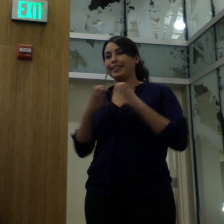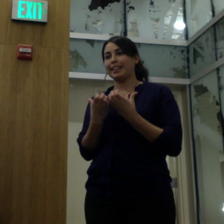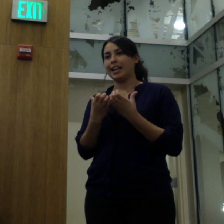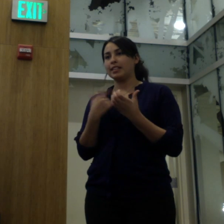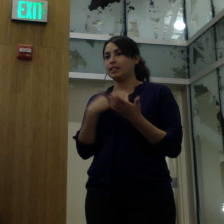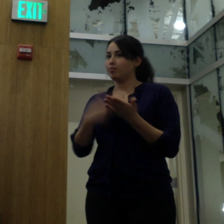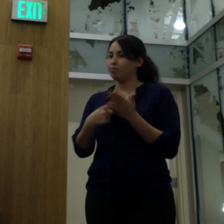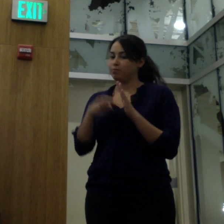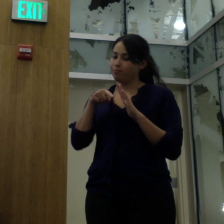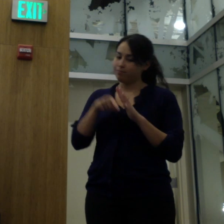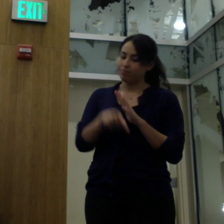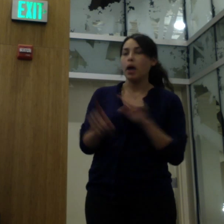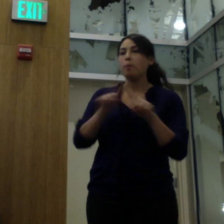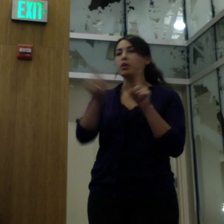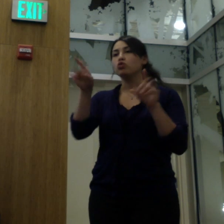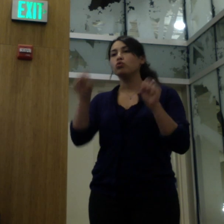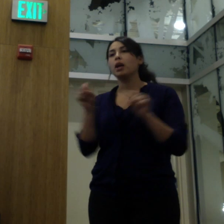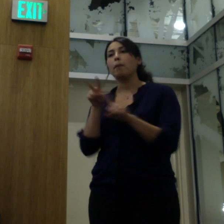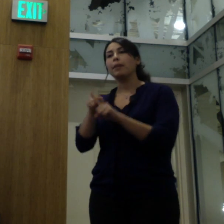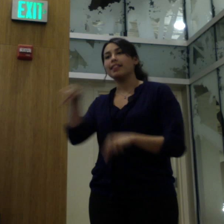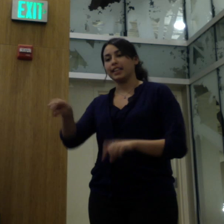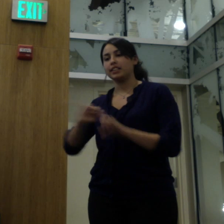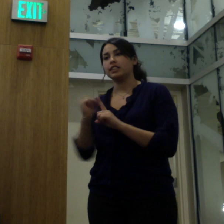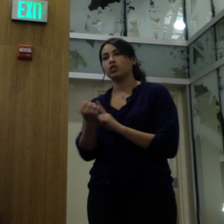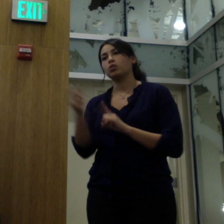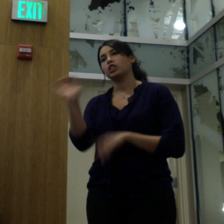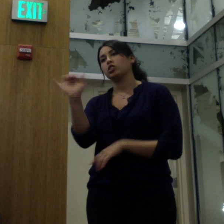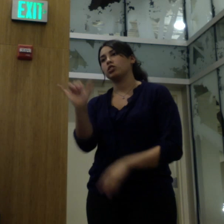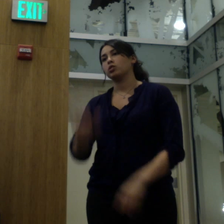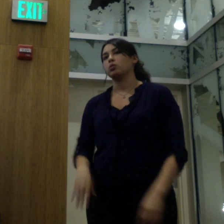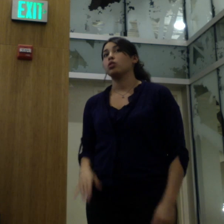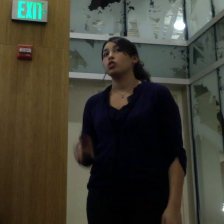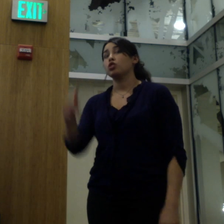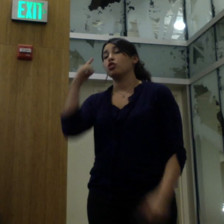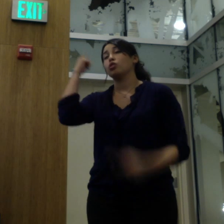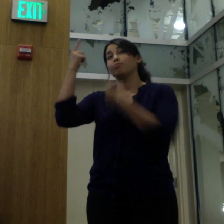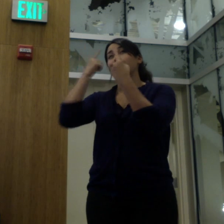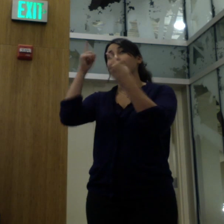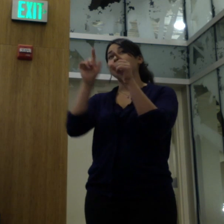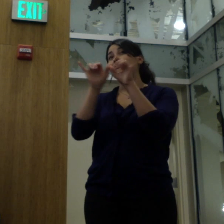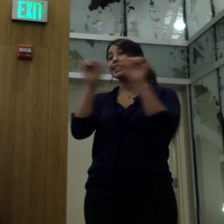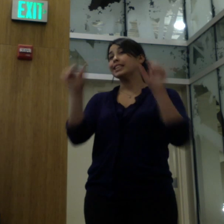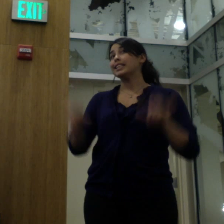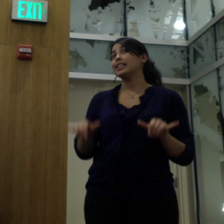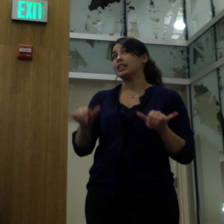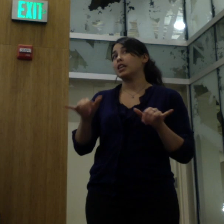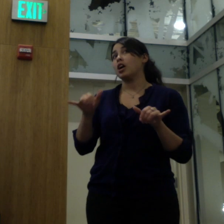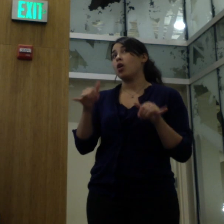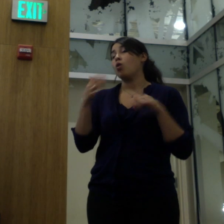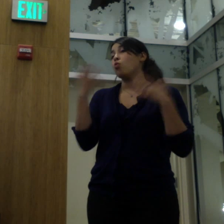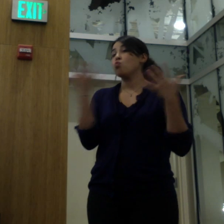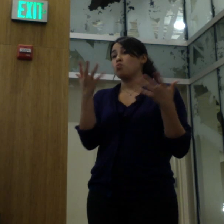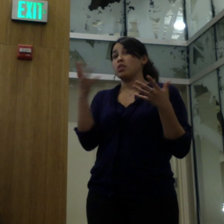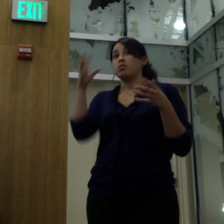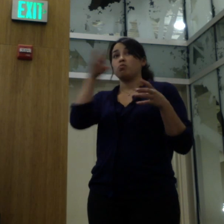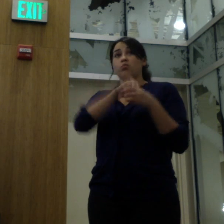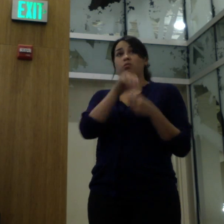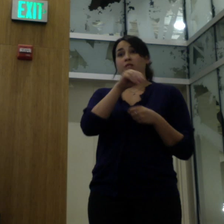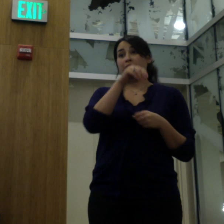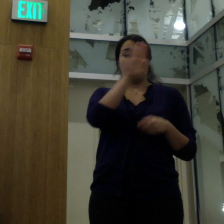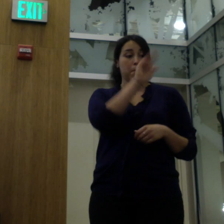can apply it to this situation as well. So when you're thinking of systems and what to put in a grab and